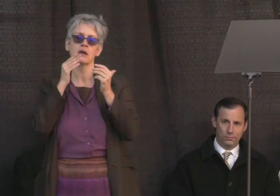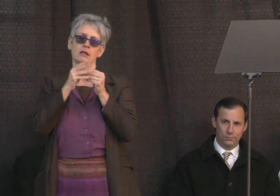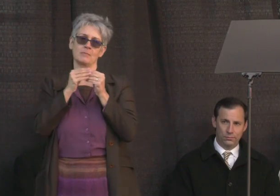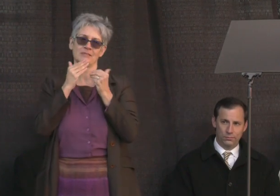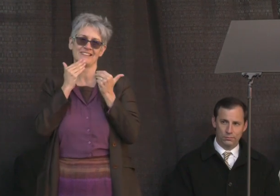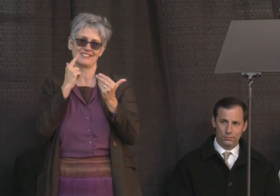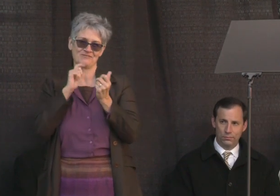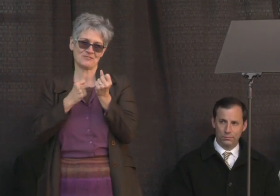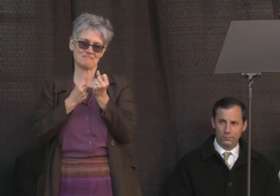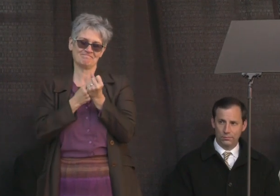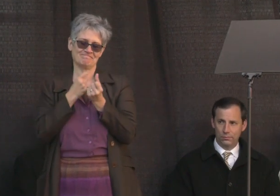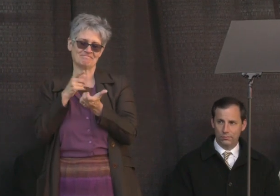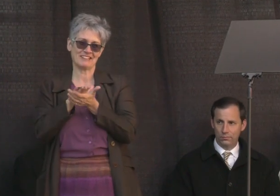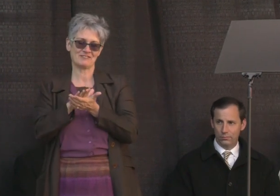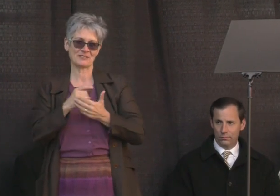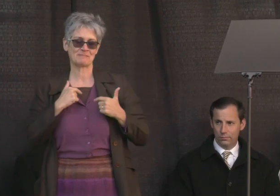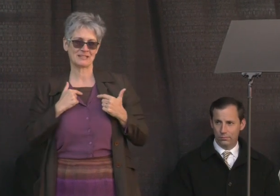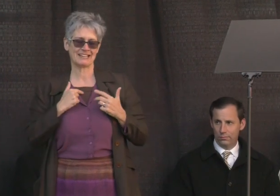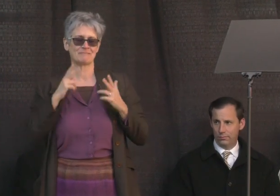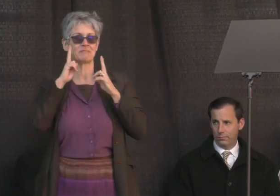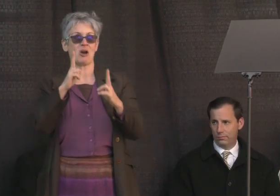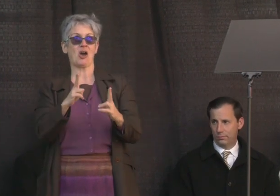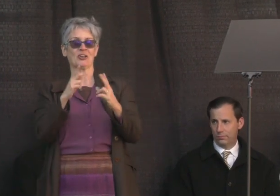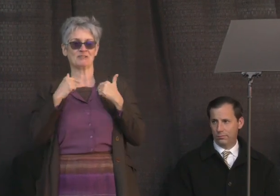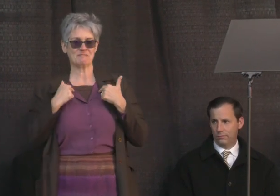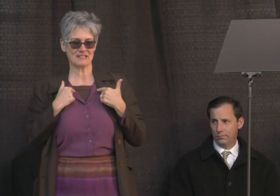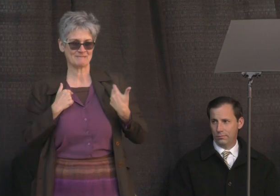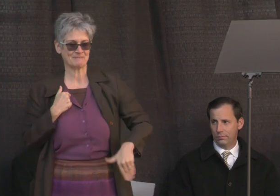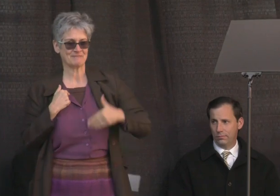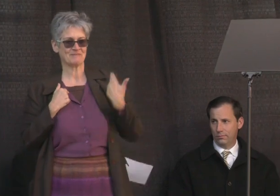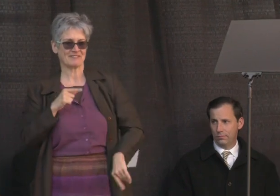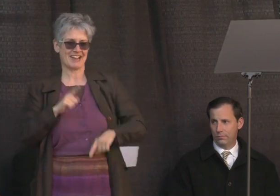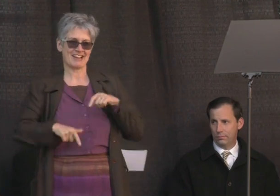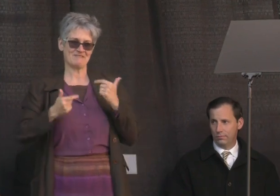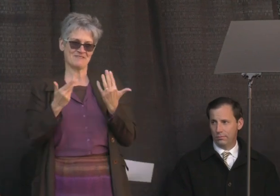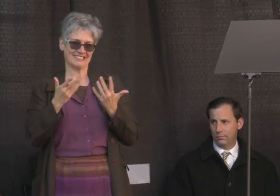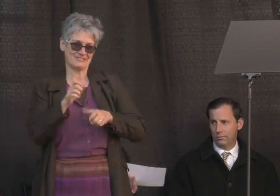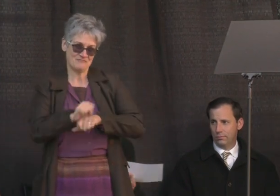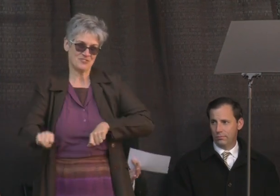I'm incredibly honored and can't wait to get to work. Thank you.